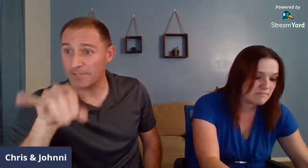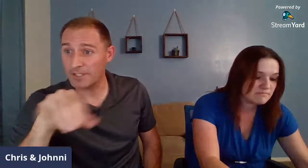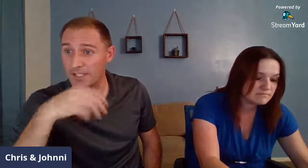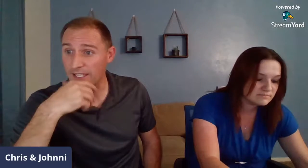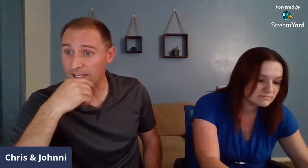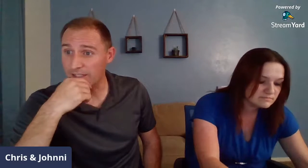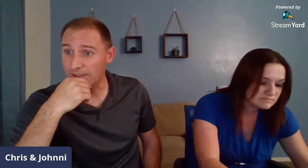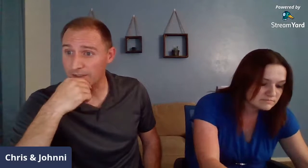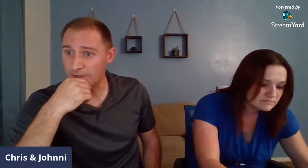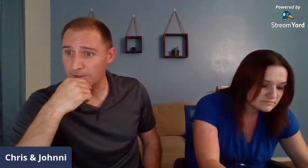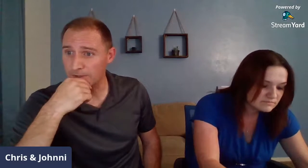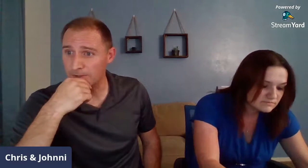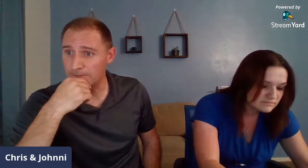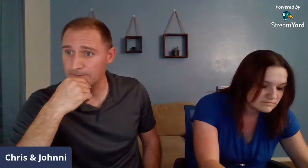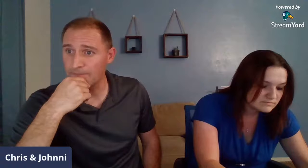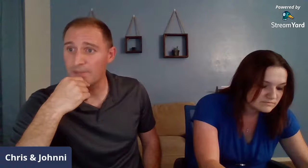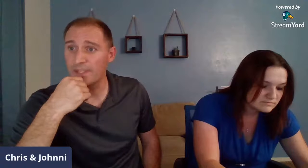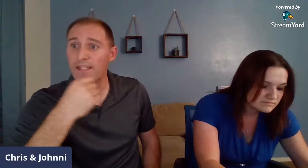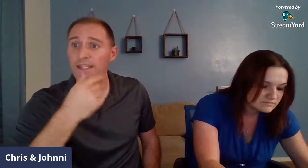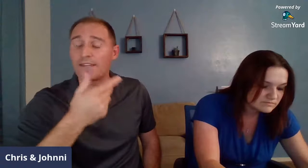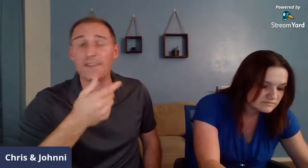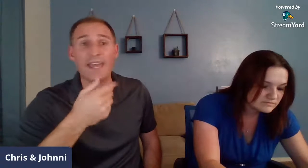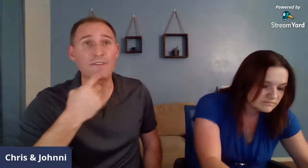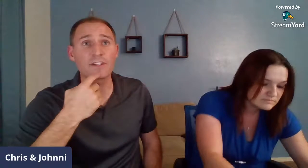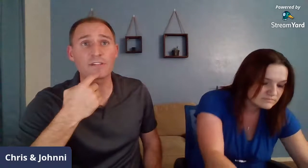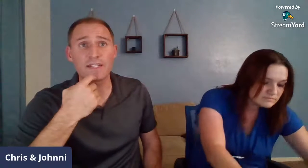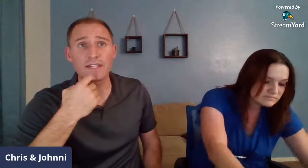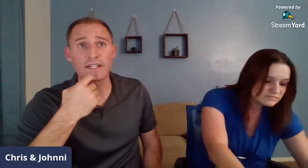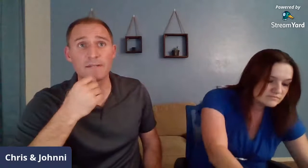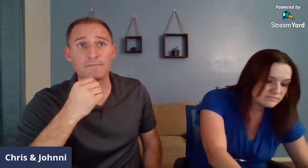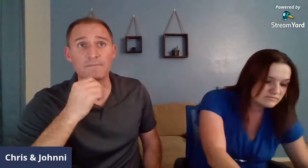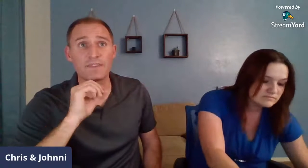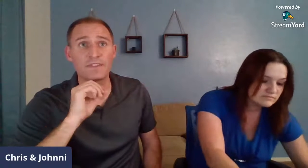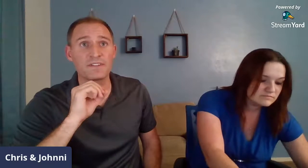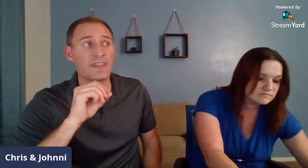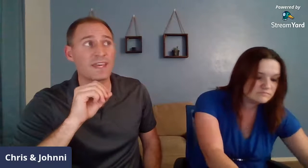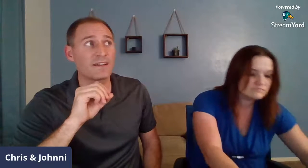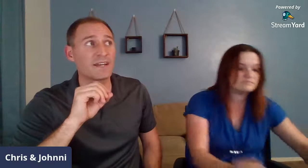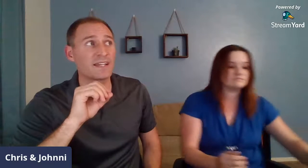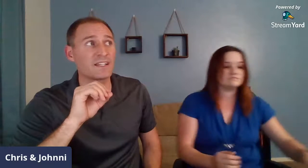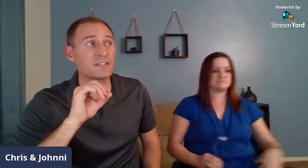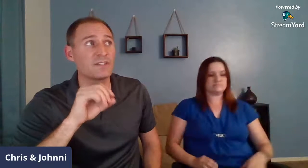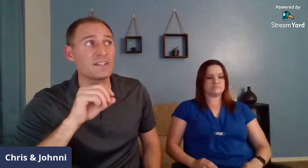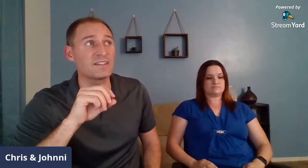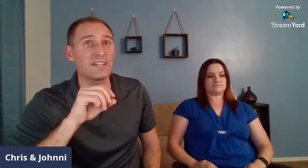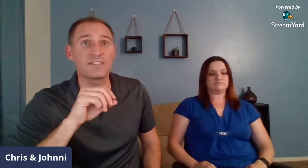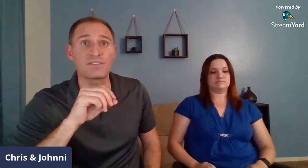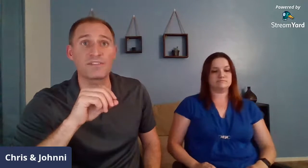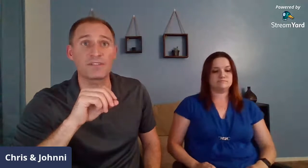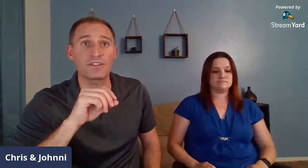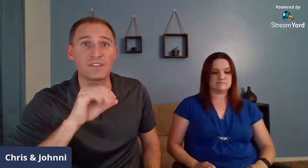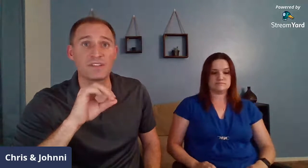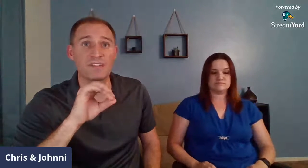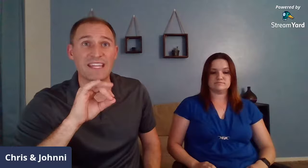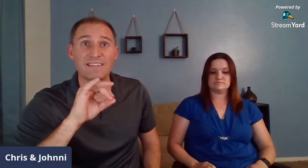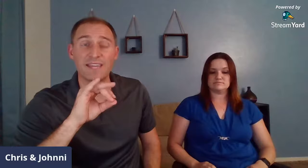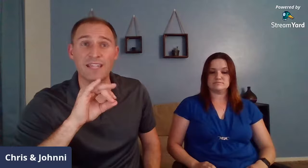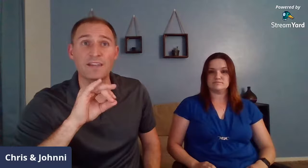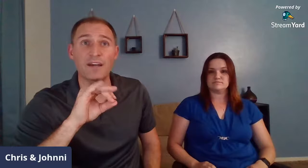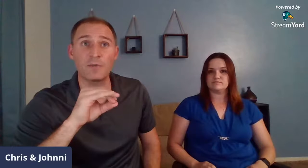Okay, yeah, so yeah, if you haven't already, I included in today's resources a TED Talk by